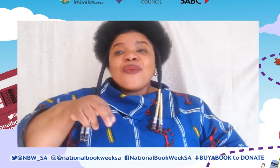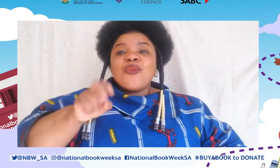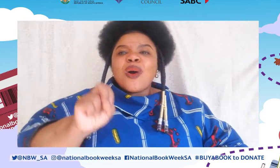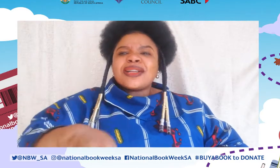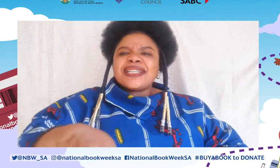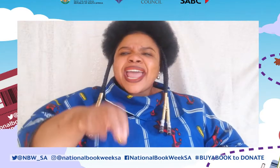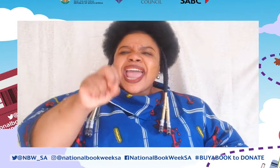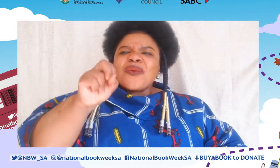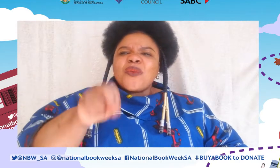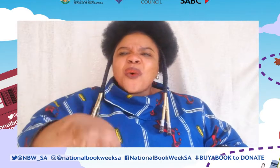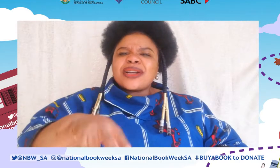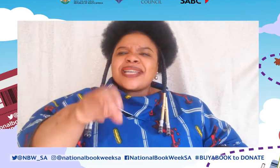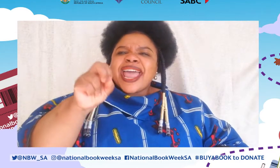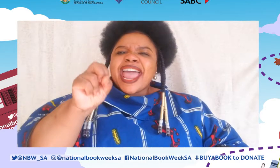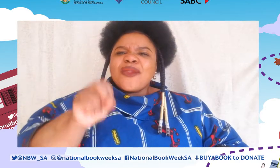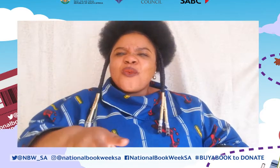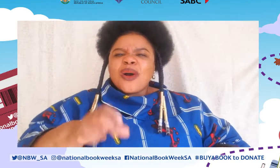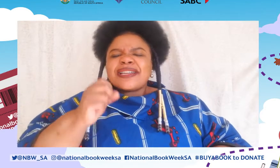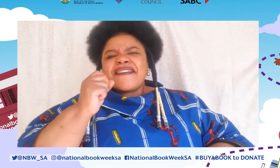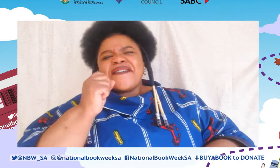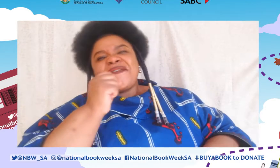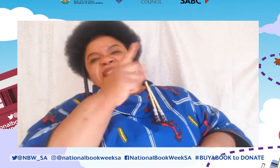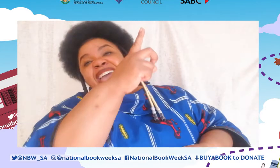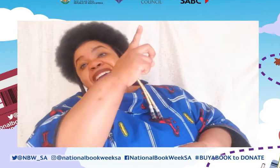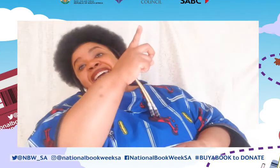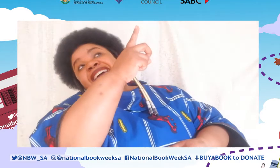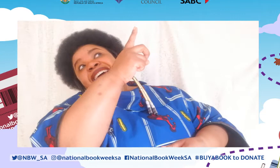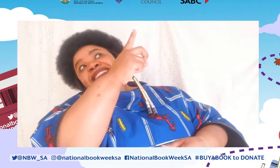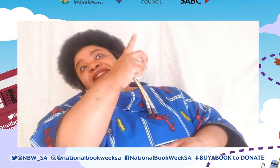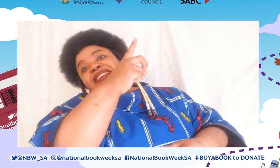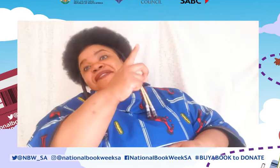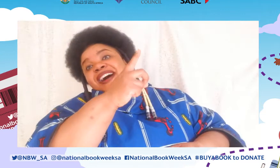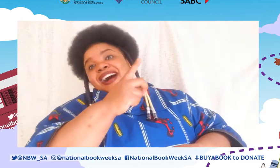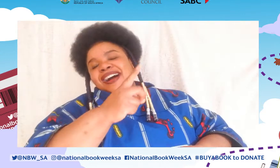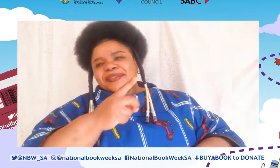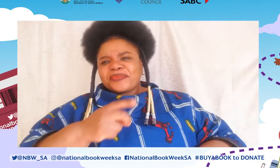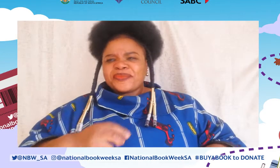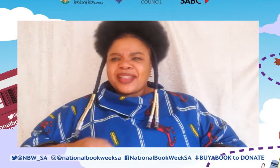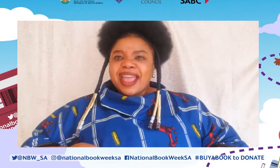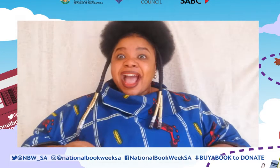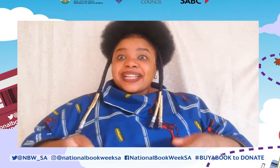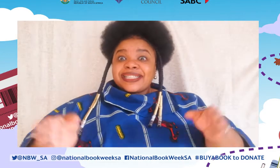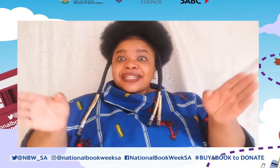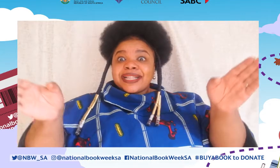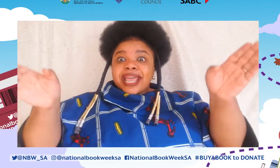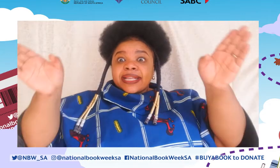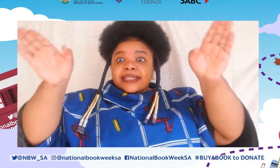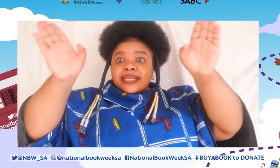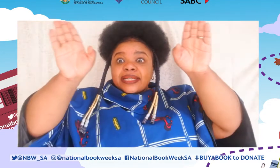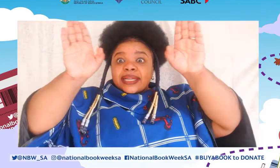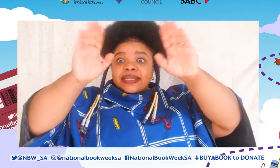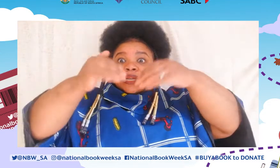they walked and walked and walked very, very far until